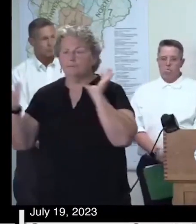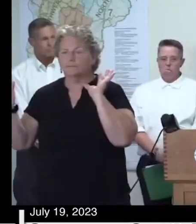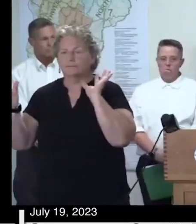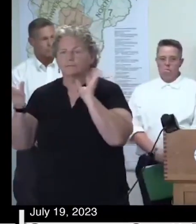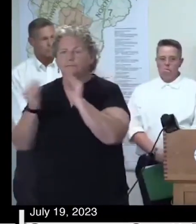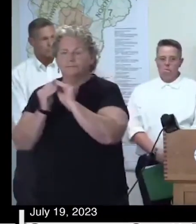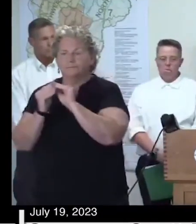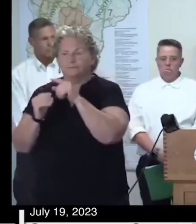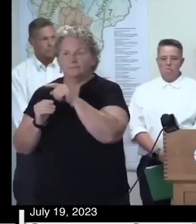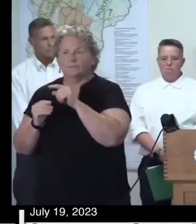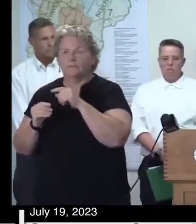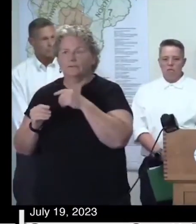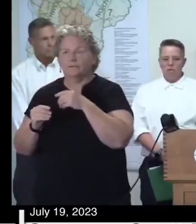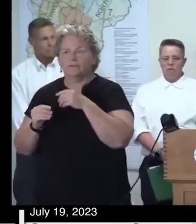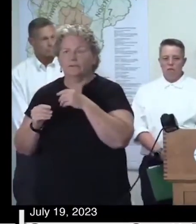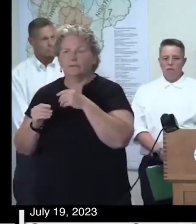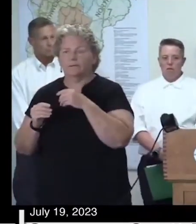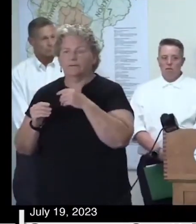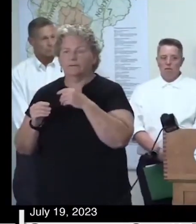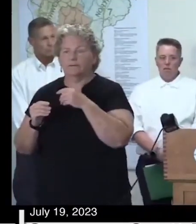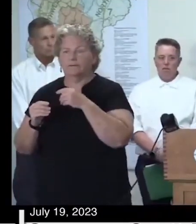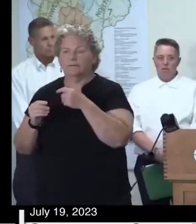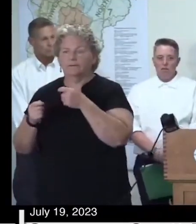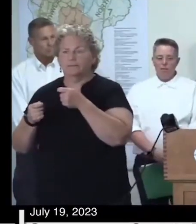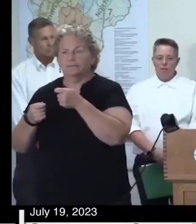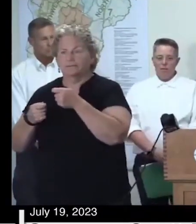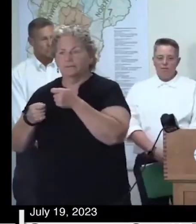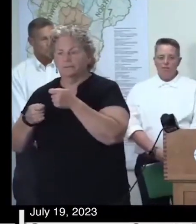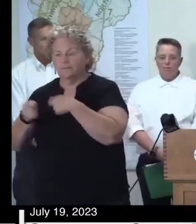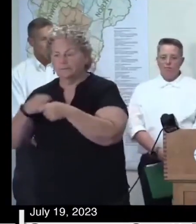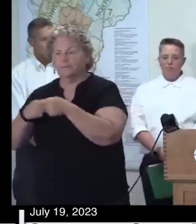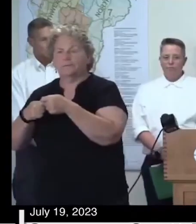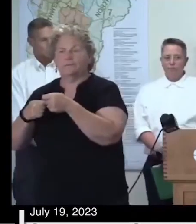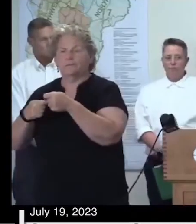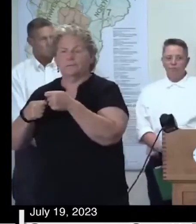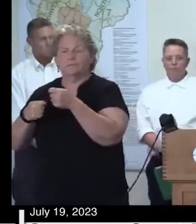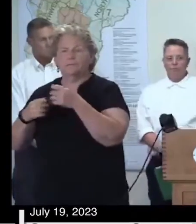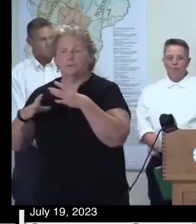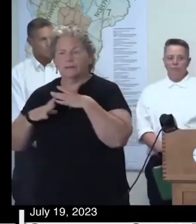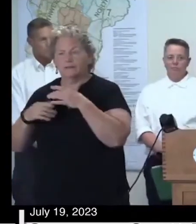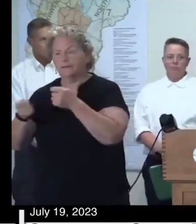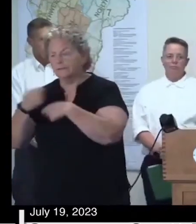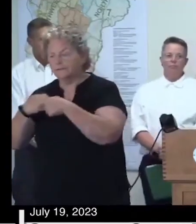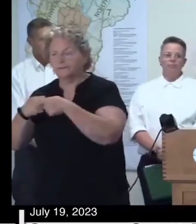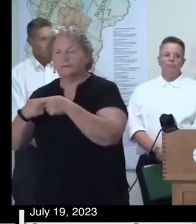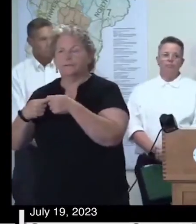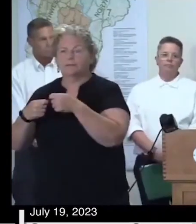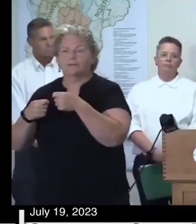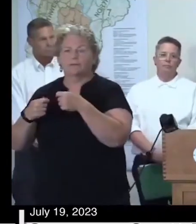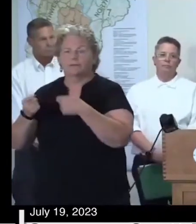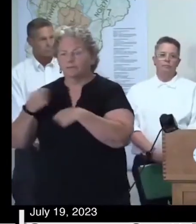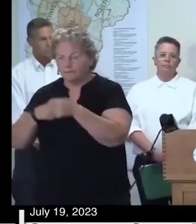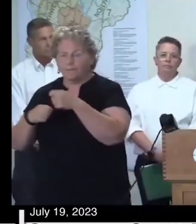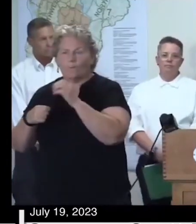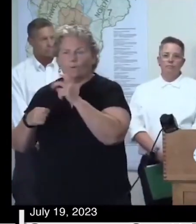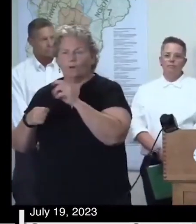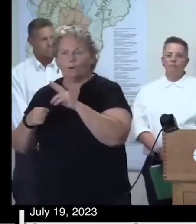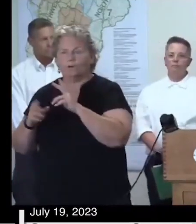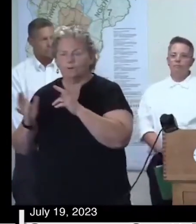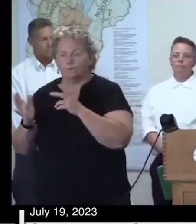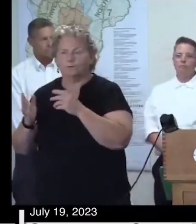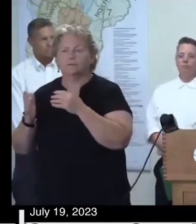retiring, bought that business. He was a building contractor, fixed it up himself. They lived